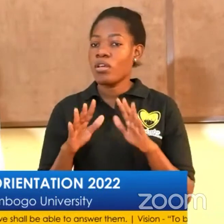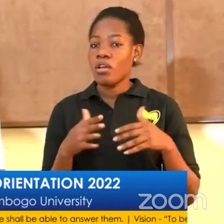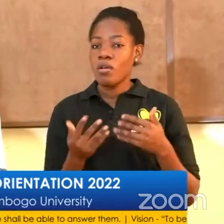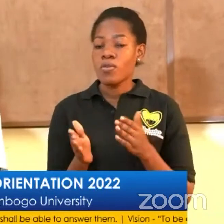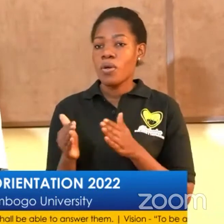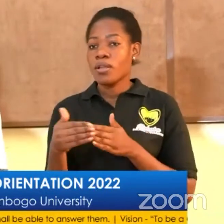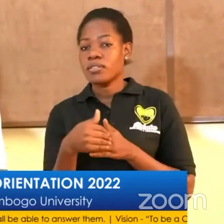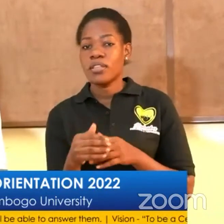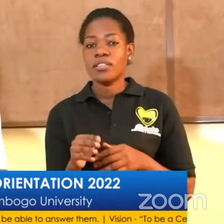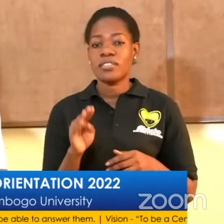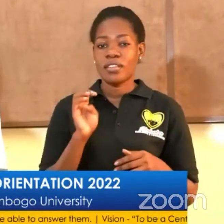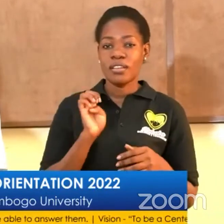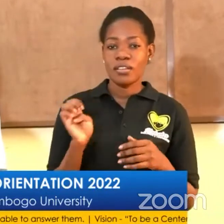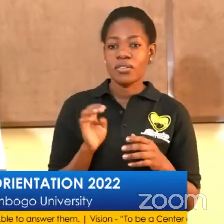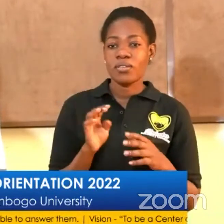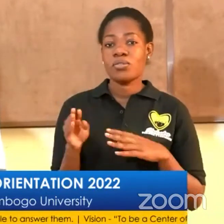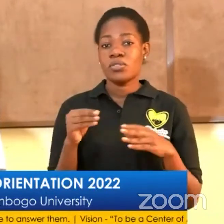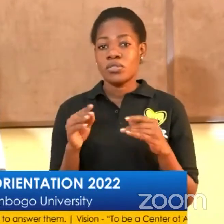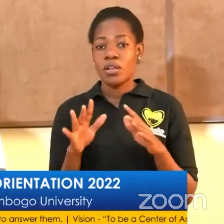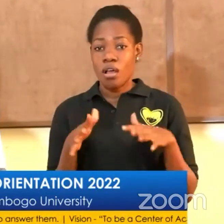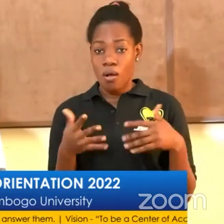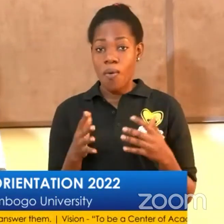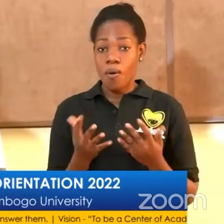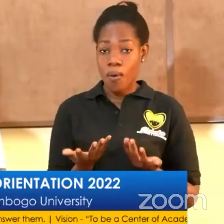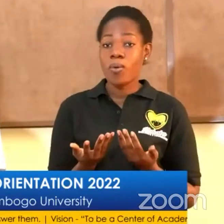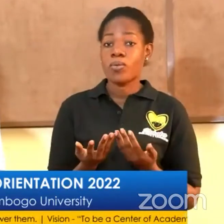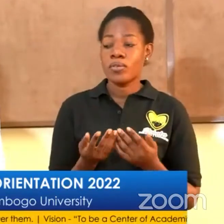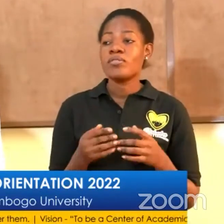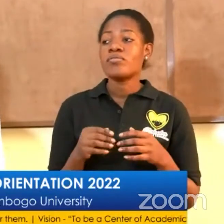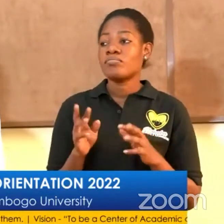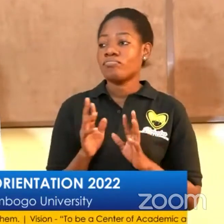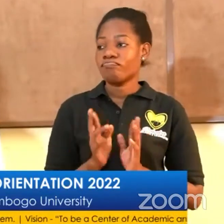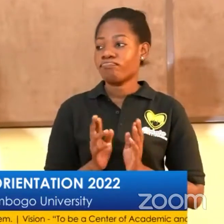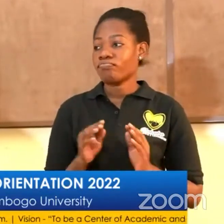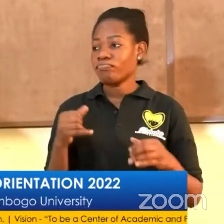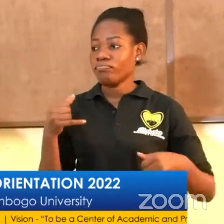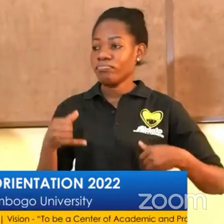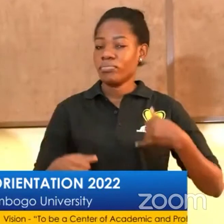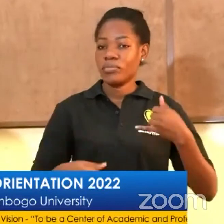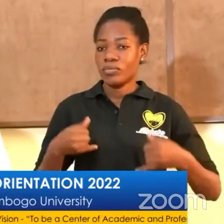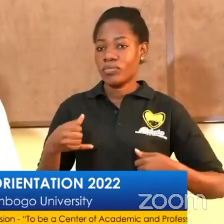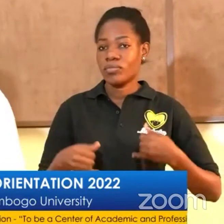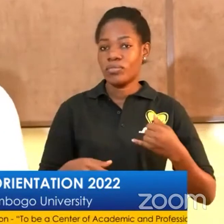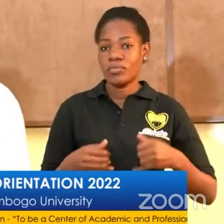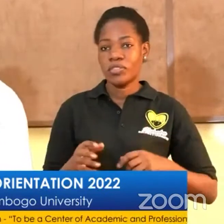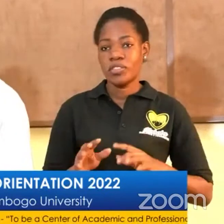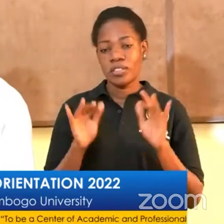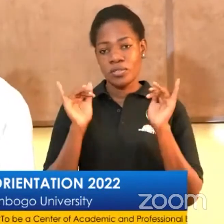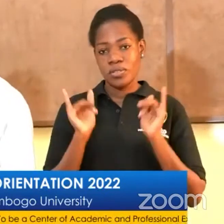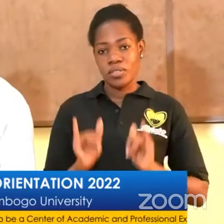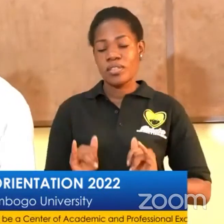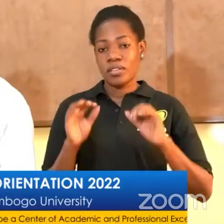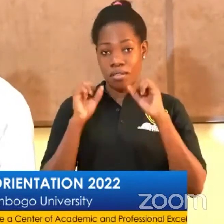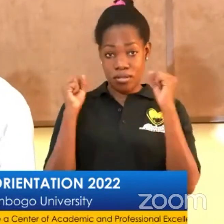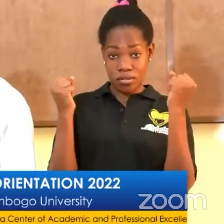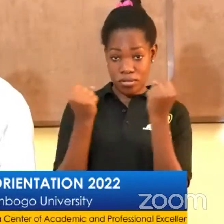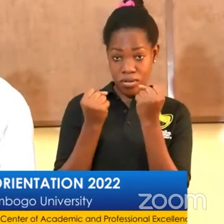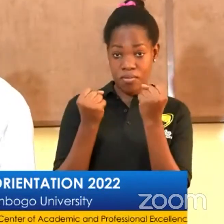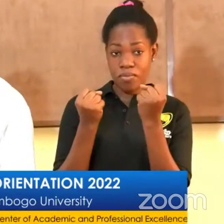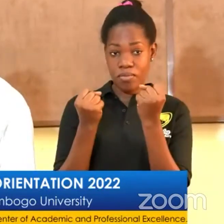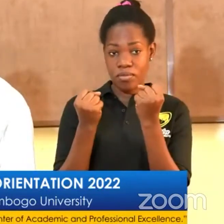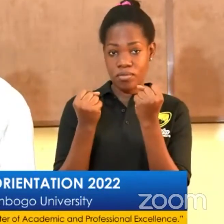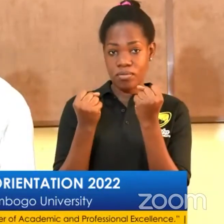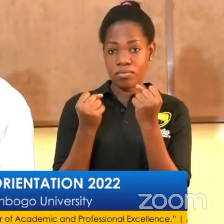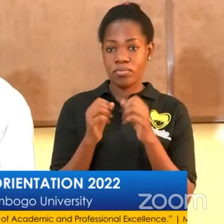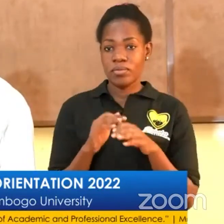access electronic resources. And you will enjoy your stay at Chambogo and you will never